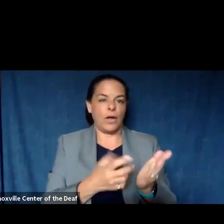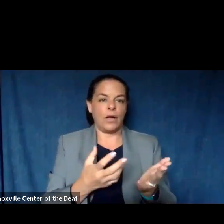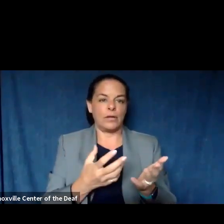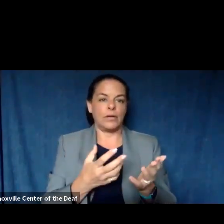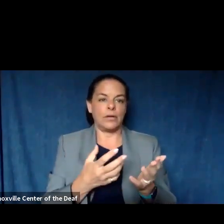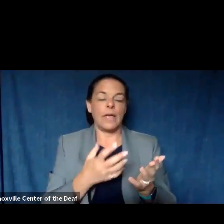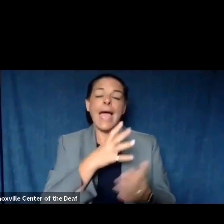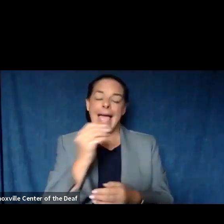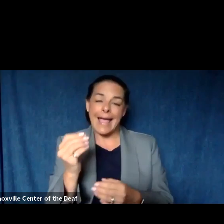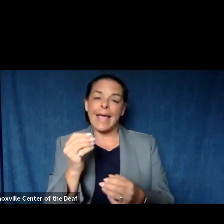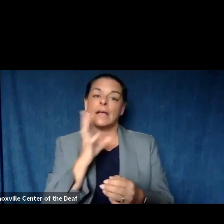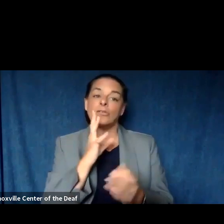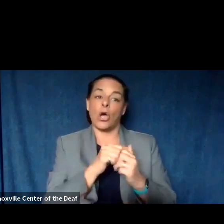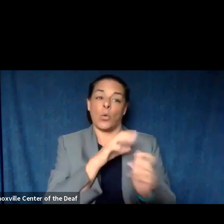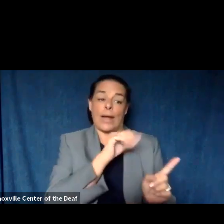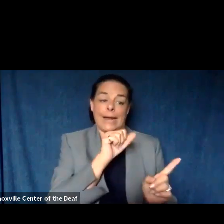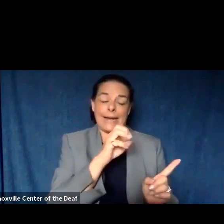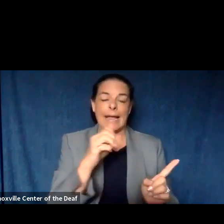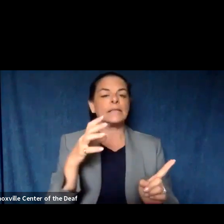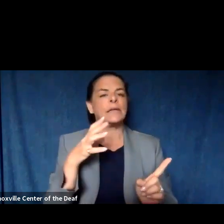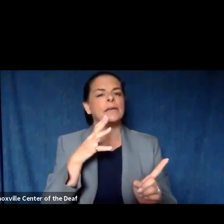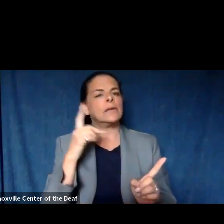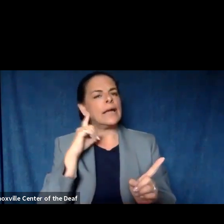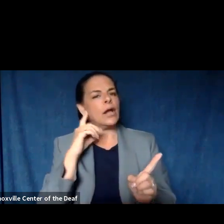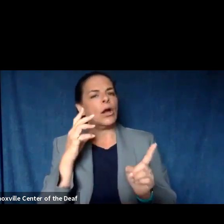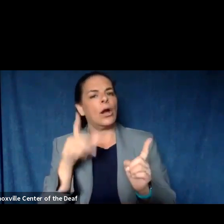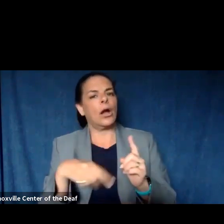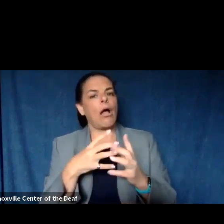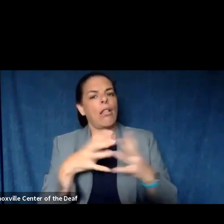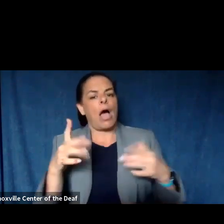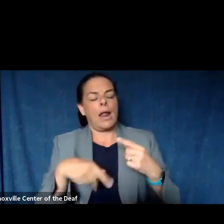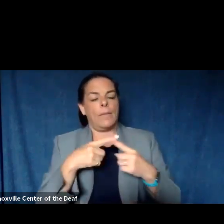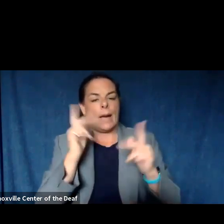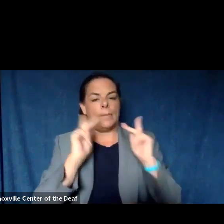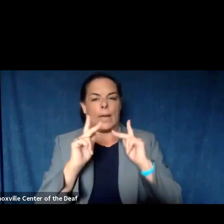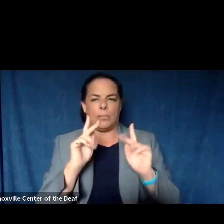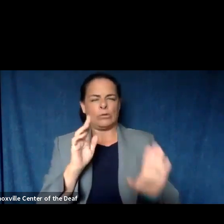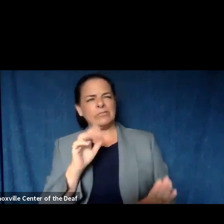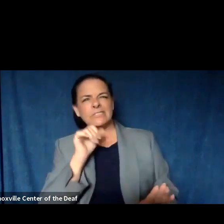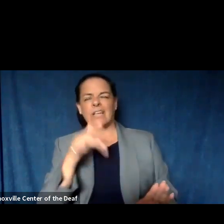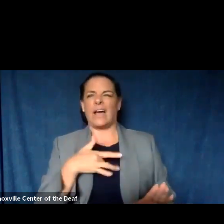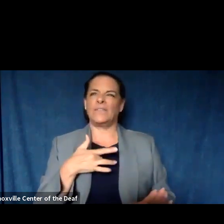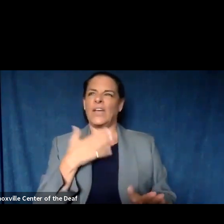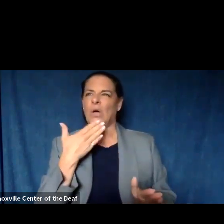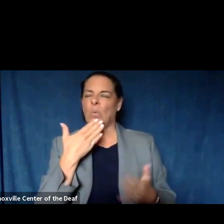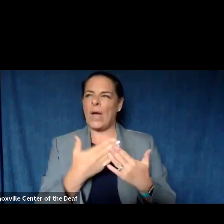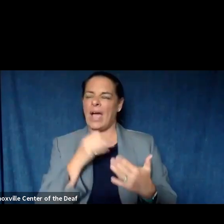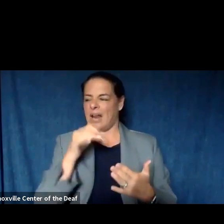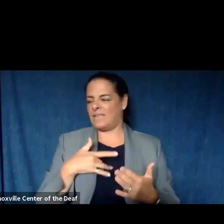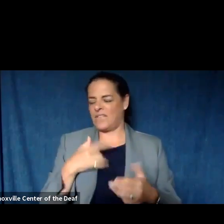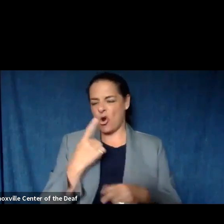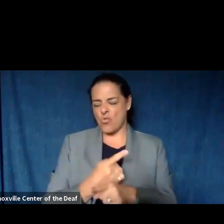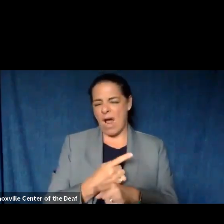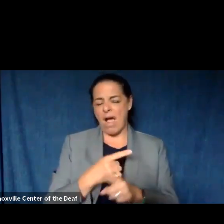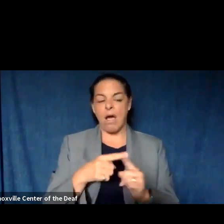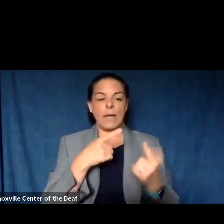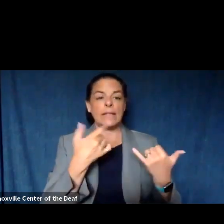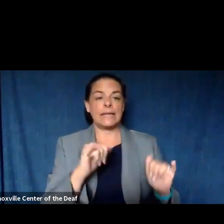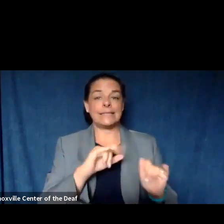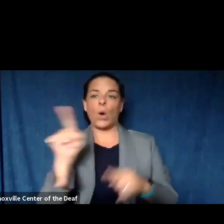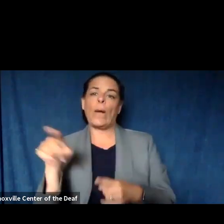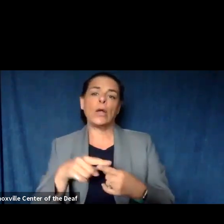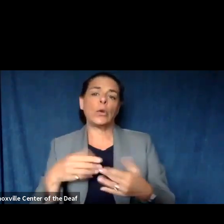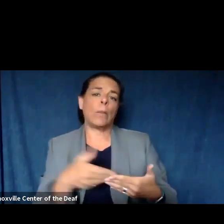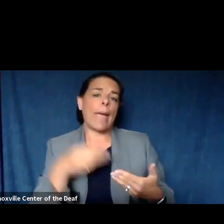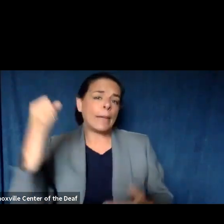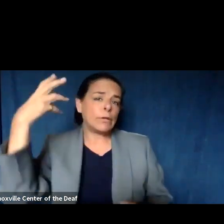talking to cases, of hearing about people that were not feeling well, didn't feel right, and still went to a baby